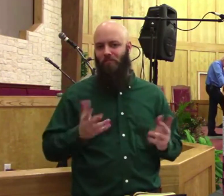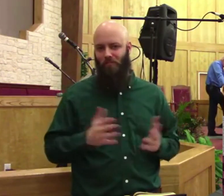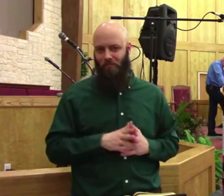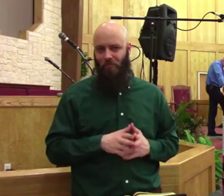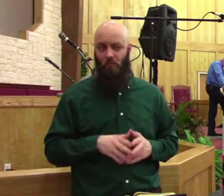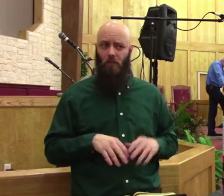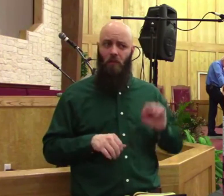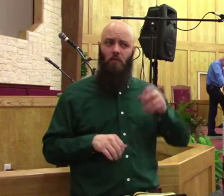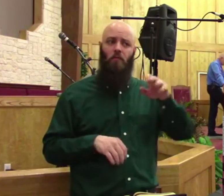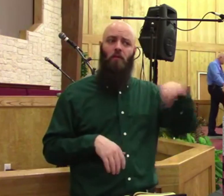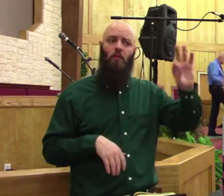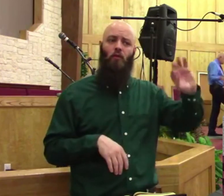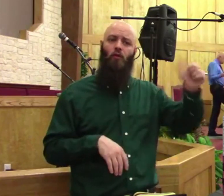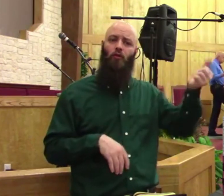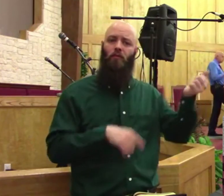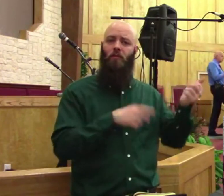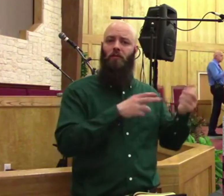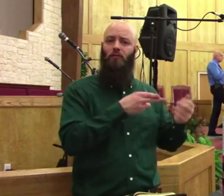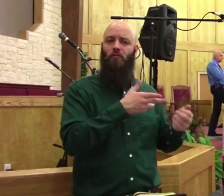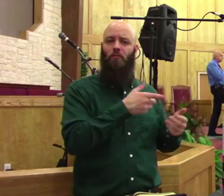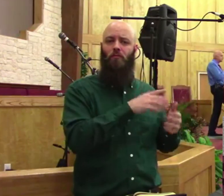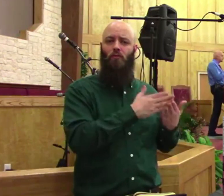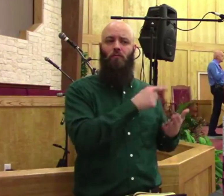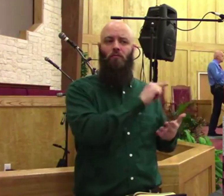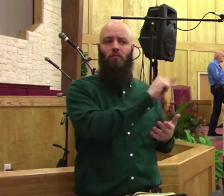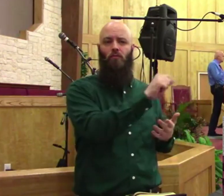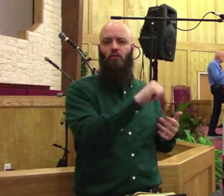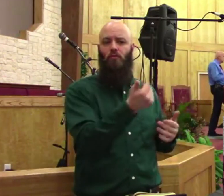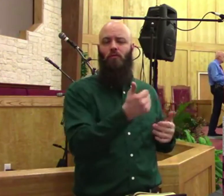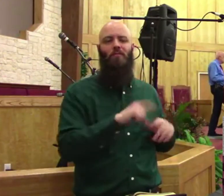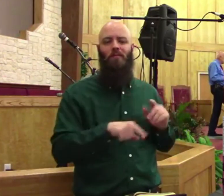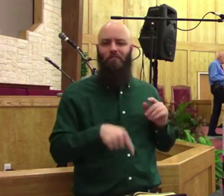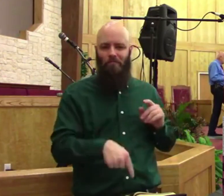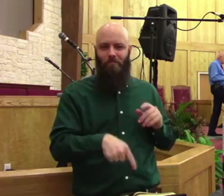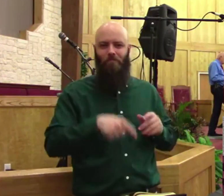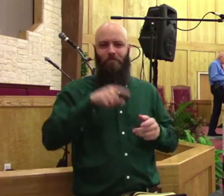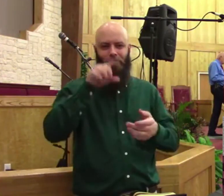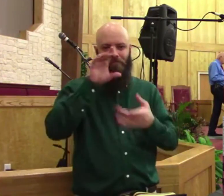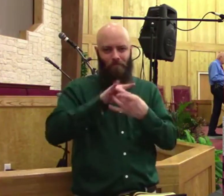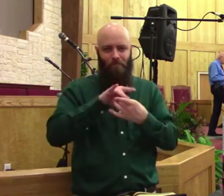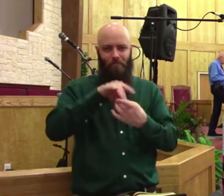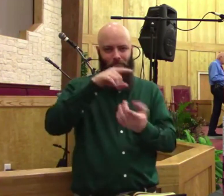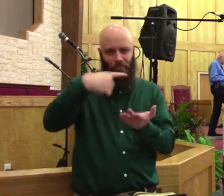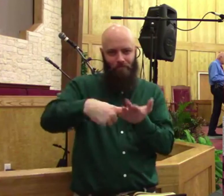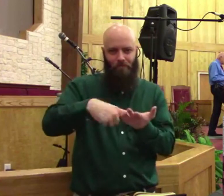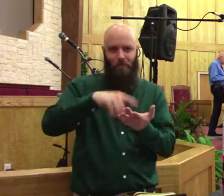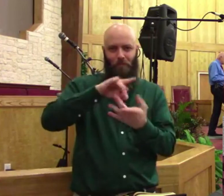other history books, but it's concerned with the spiritual conflict